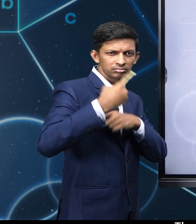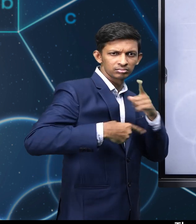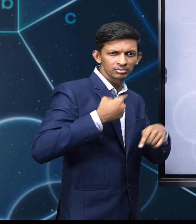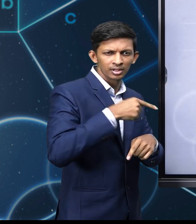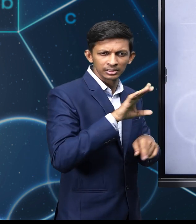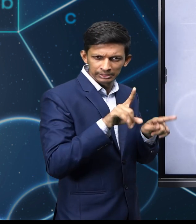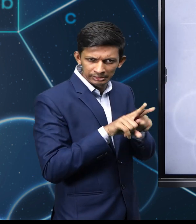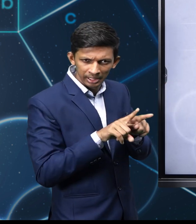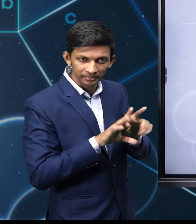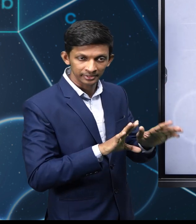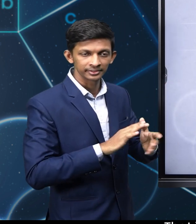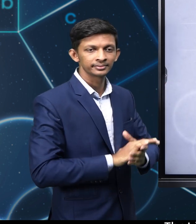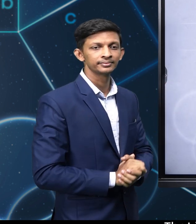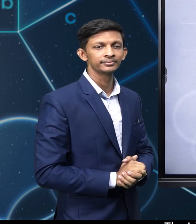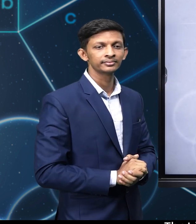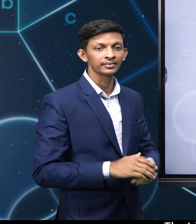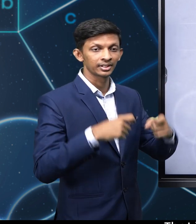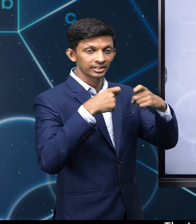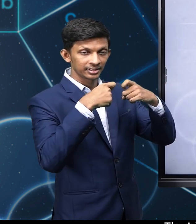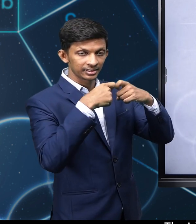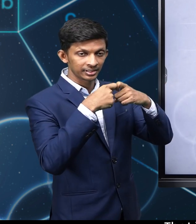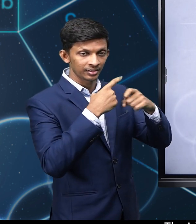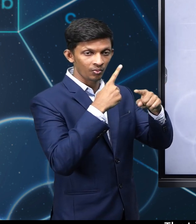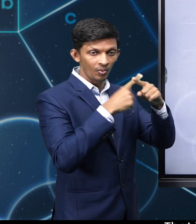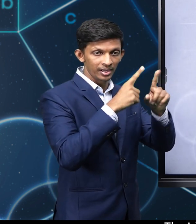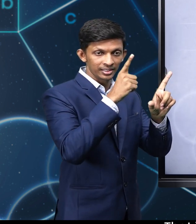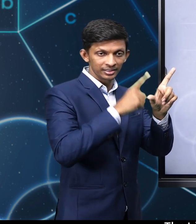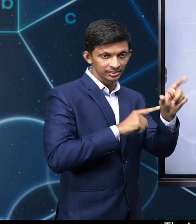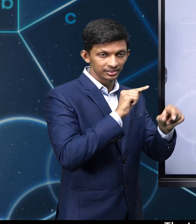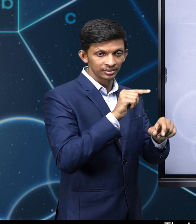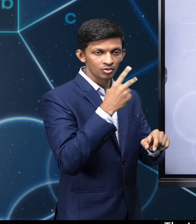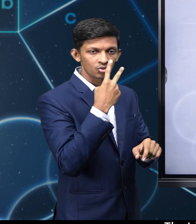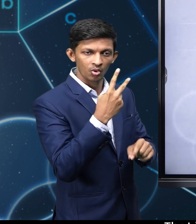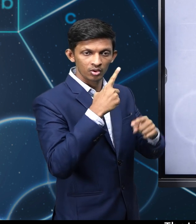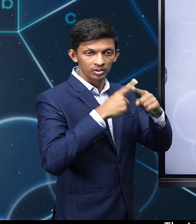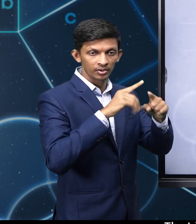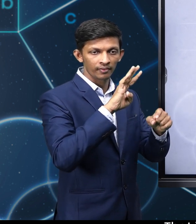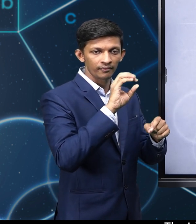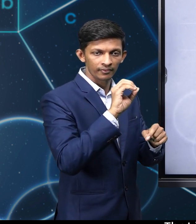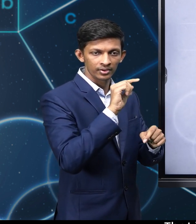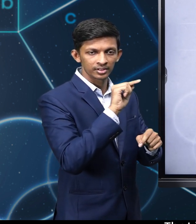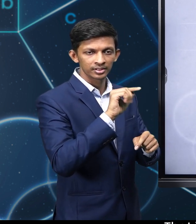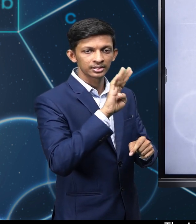always the same. That is, x into y, which is equal to 2 into